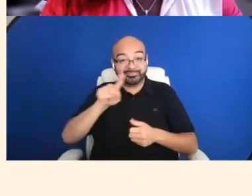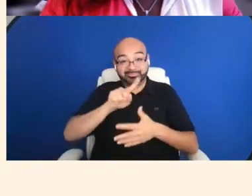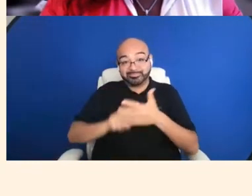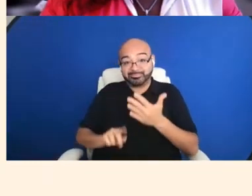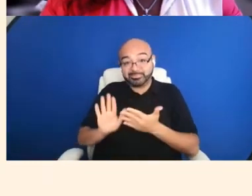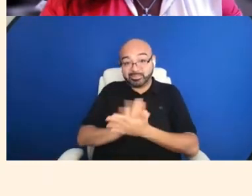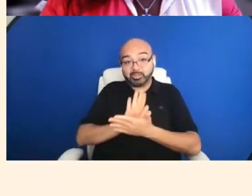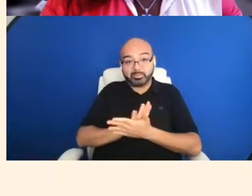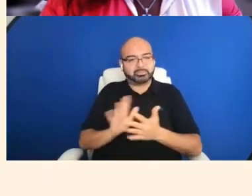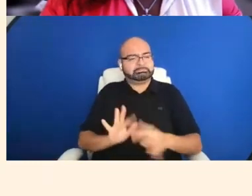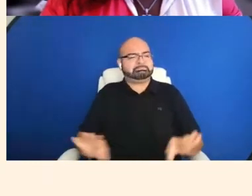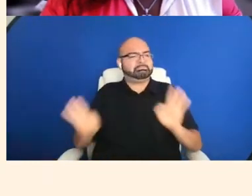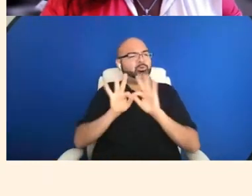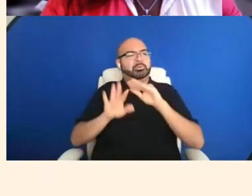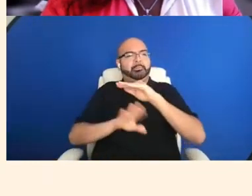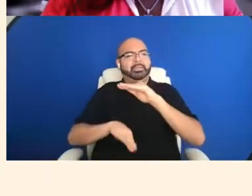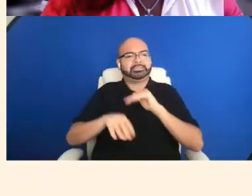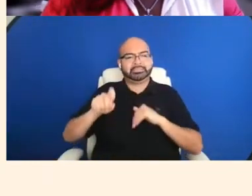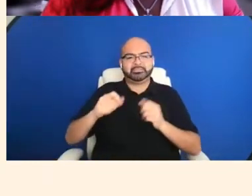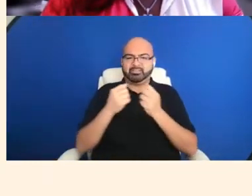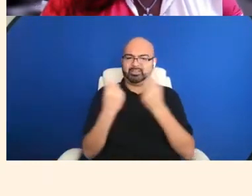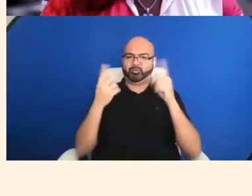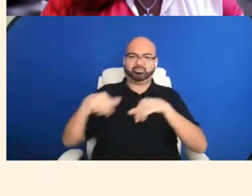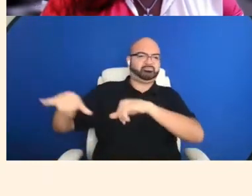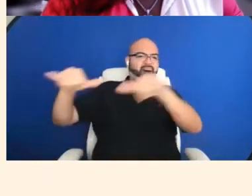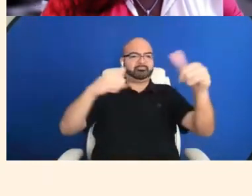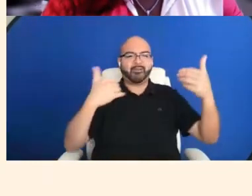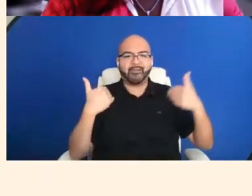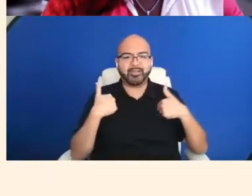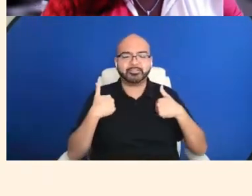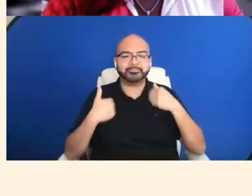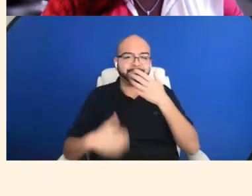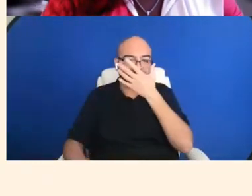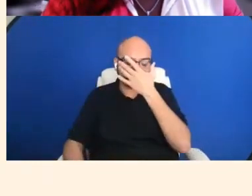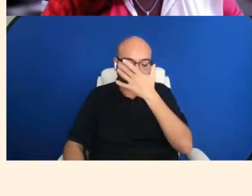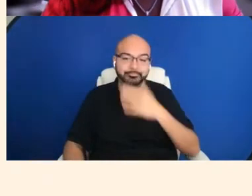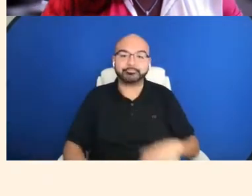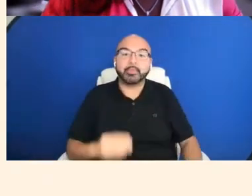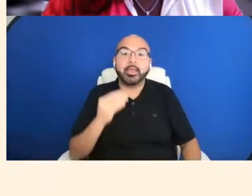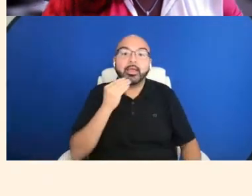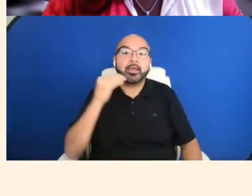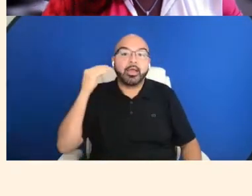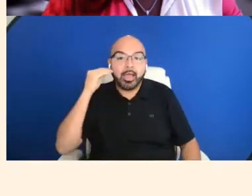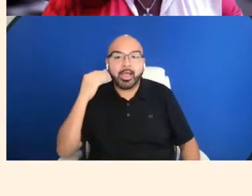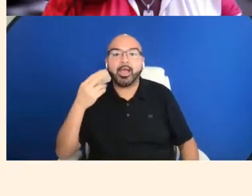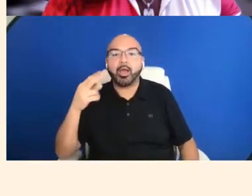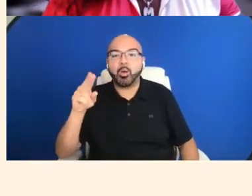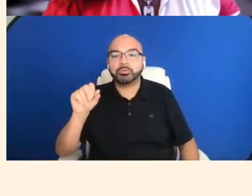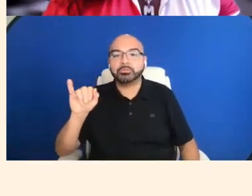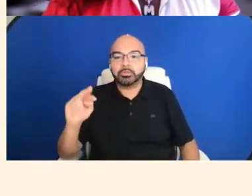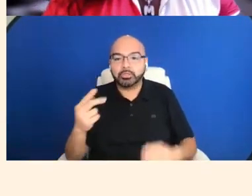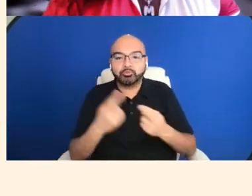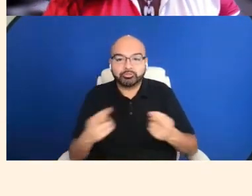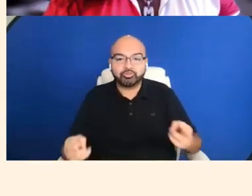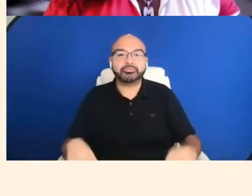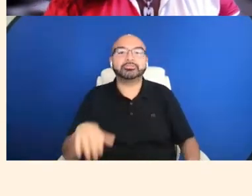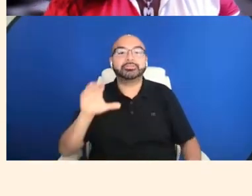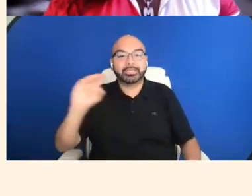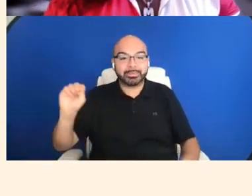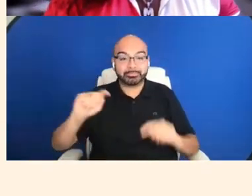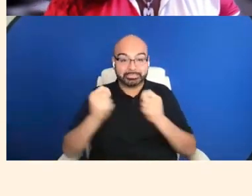that everyone has. Our housing resources, our case management team